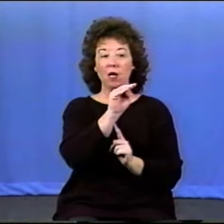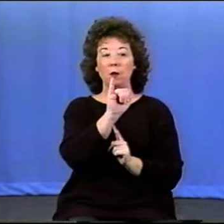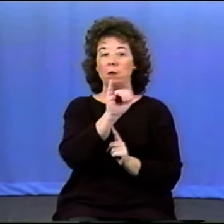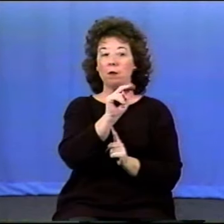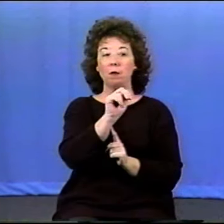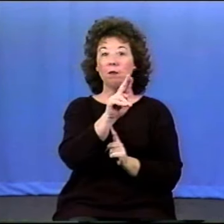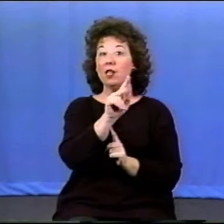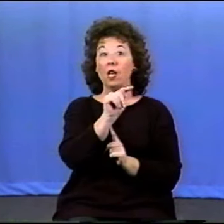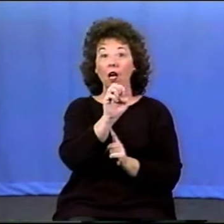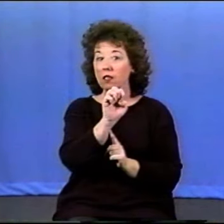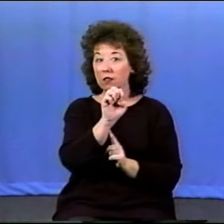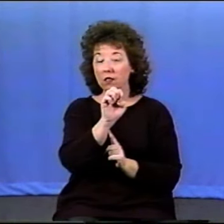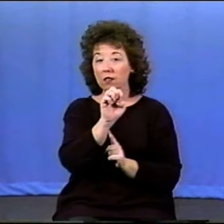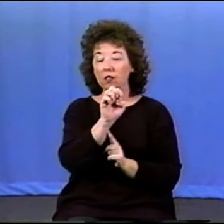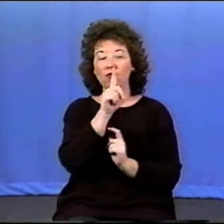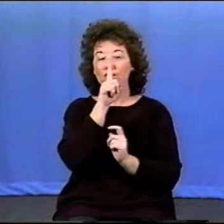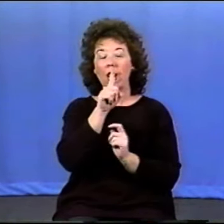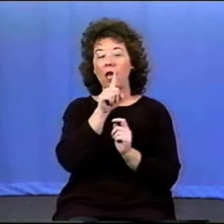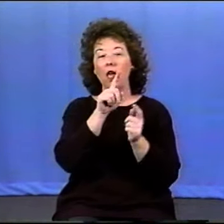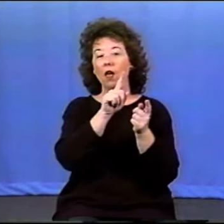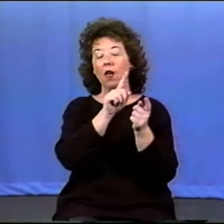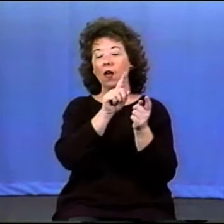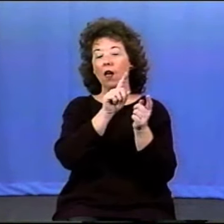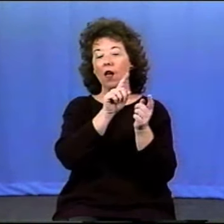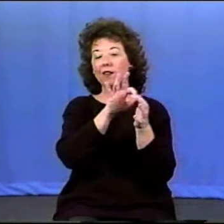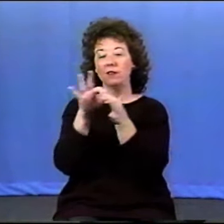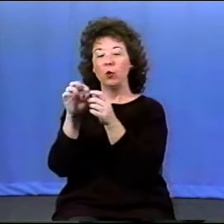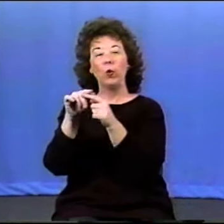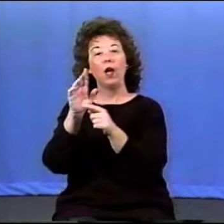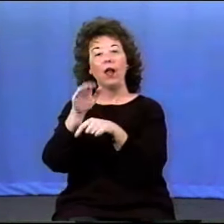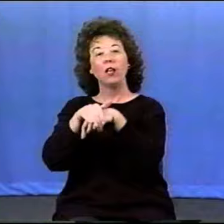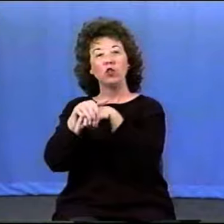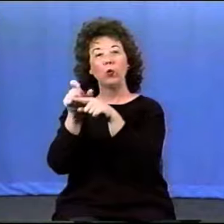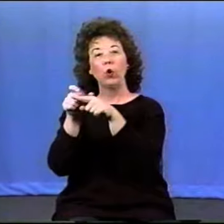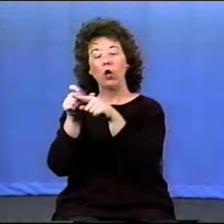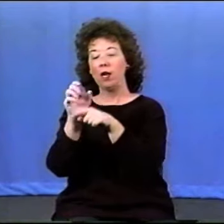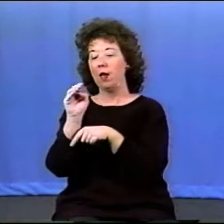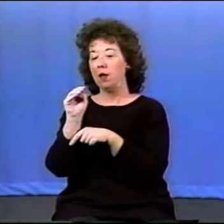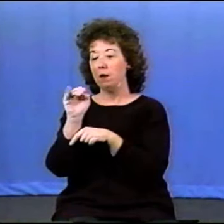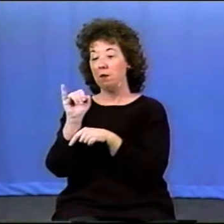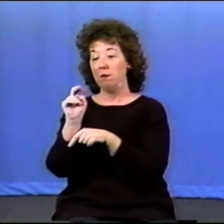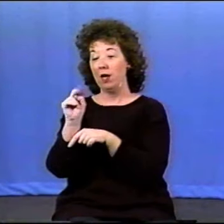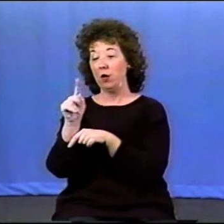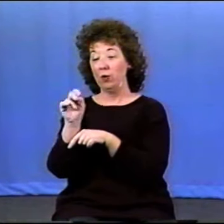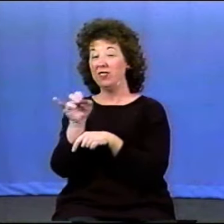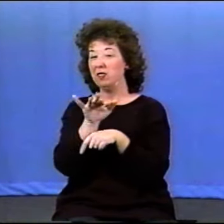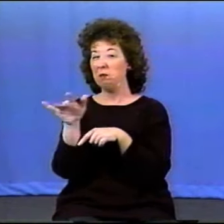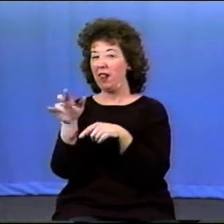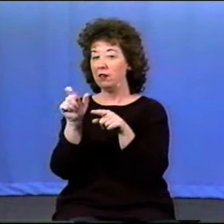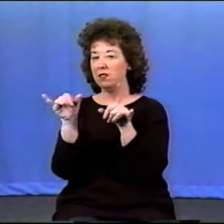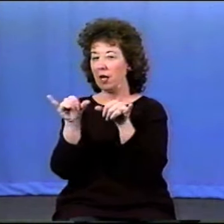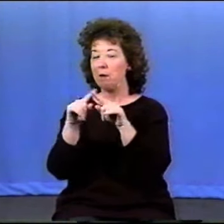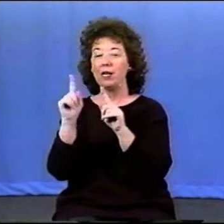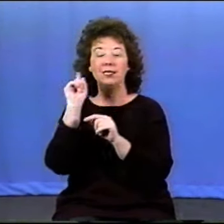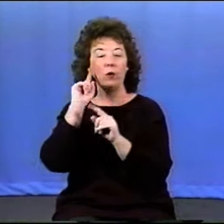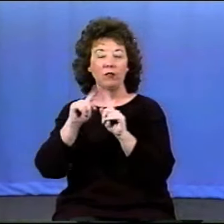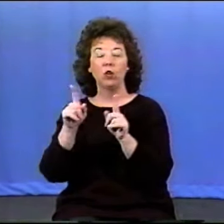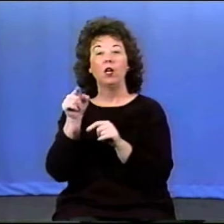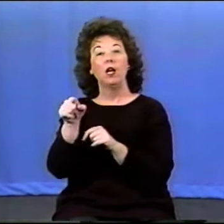is actually more closely related to the term minute or small. We're simply taking a large unit, a degree, and